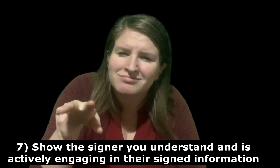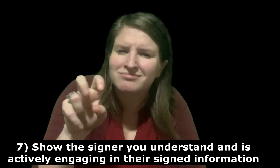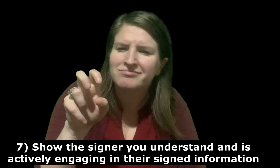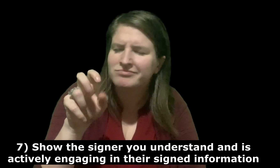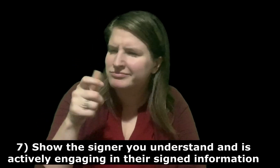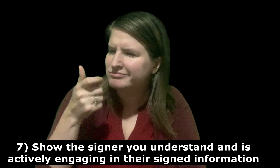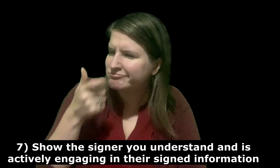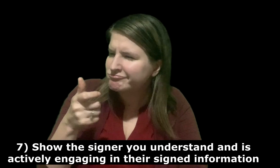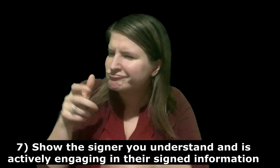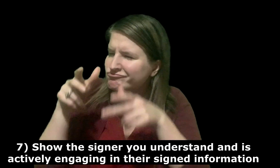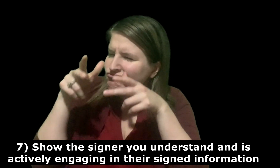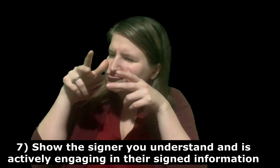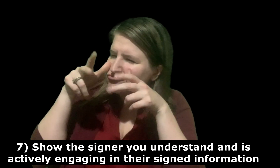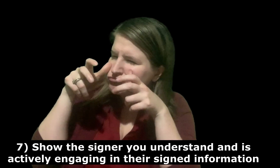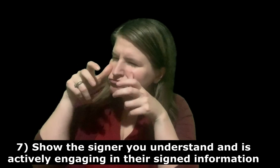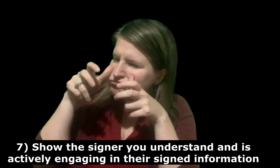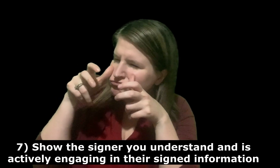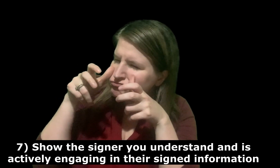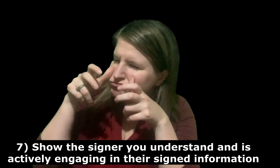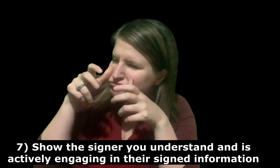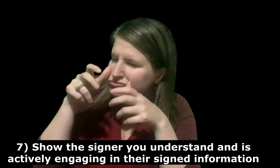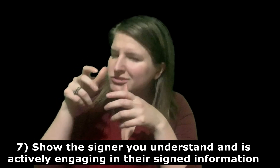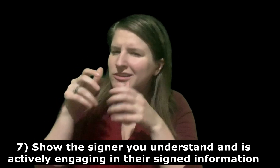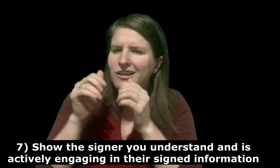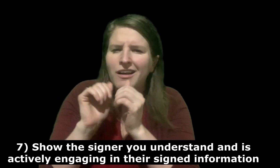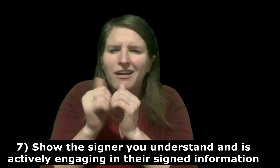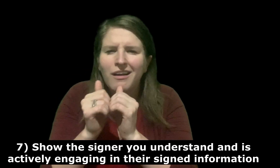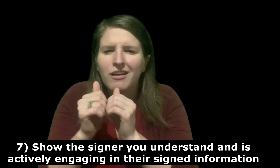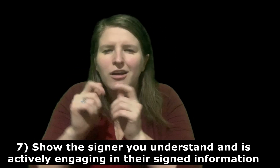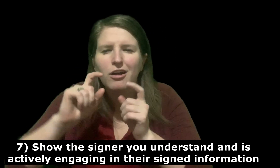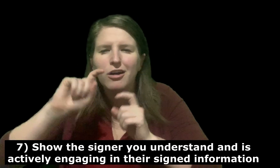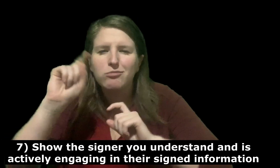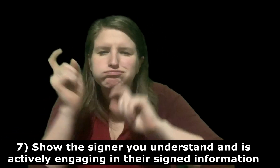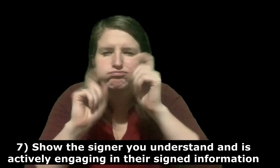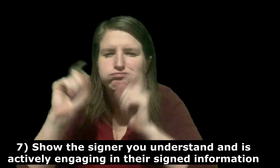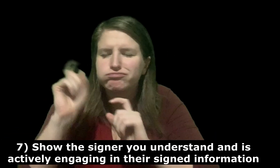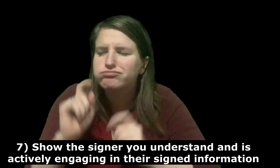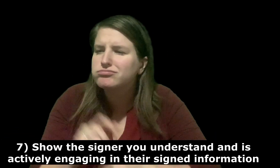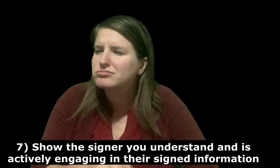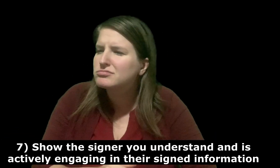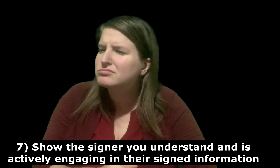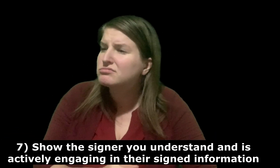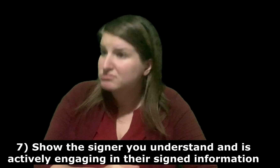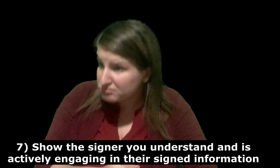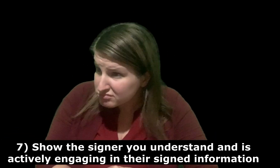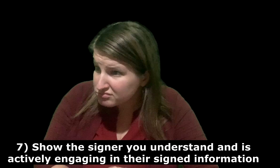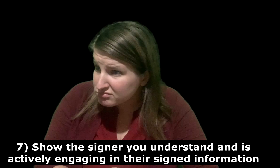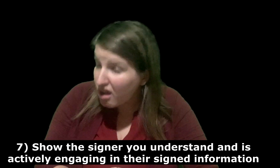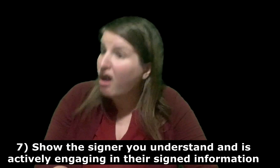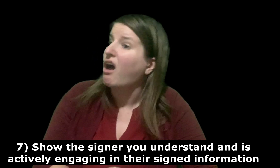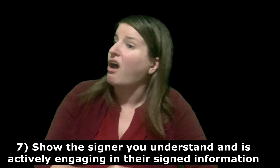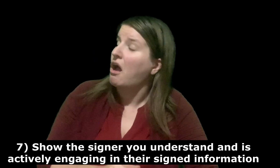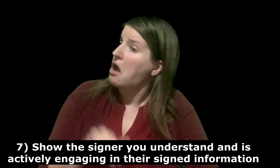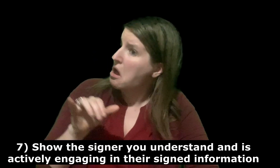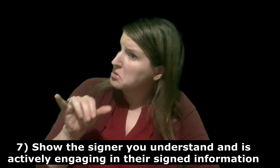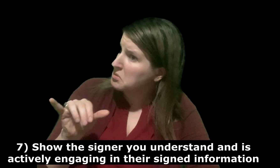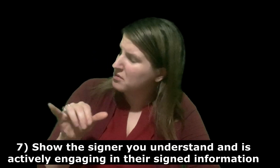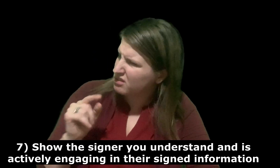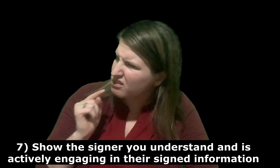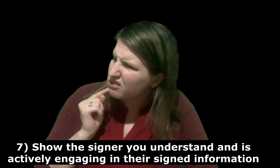Next, whenever someone's signing to you, make sure to show them that you're actively listening. And that can be through